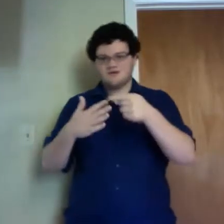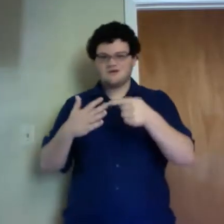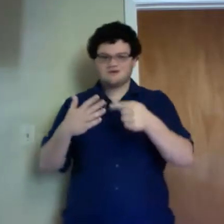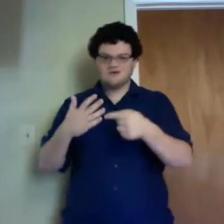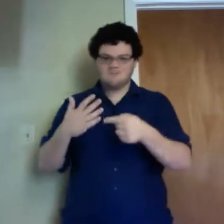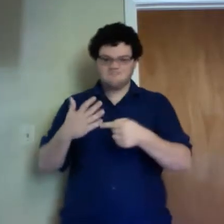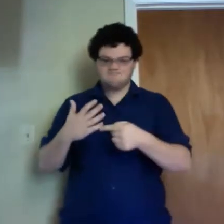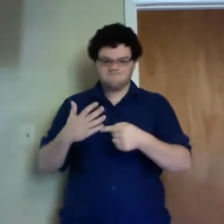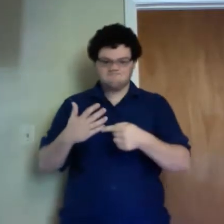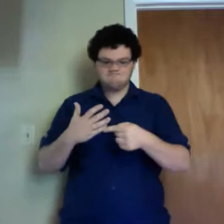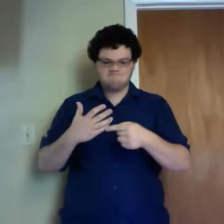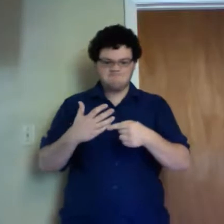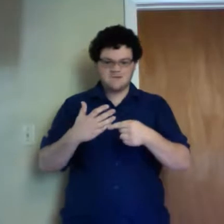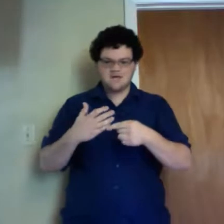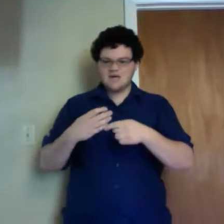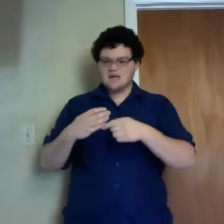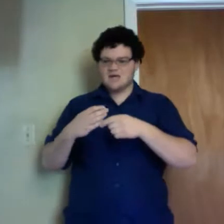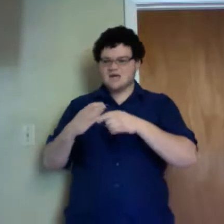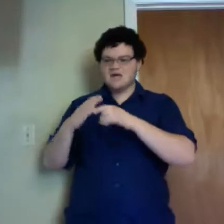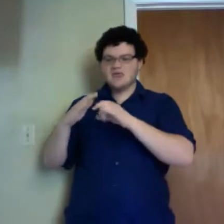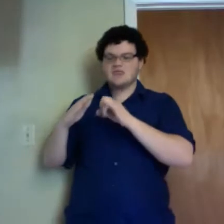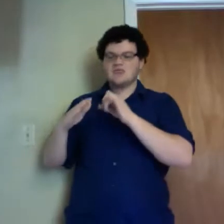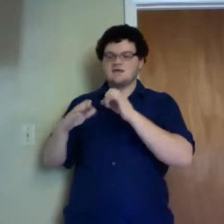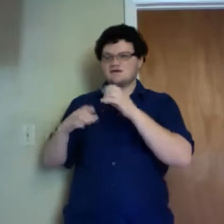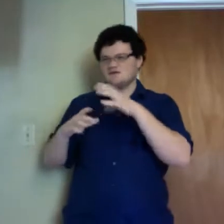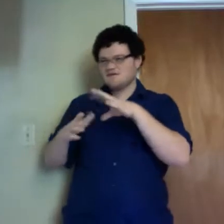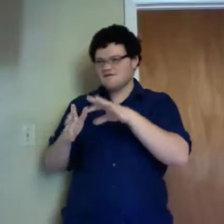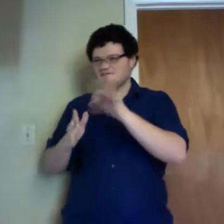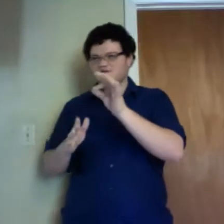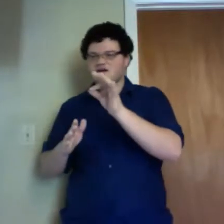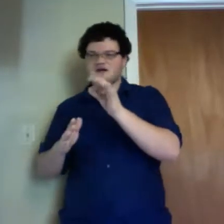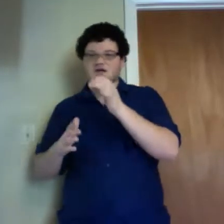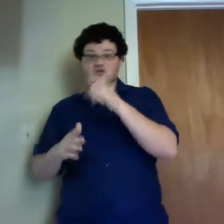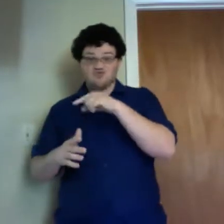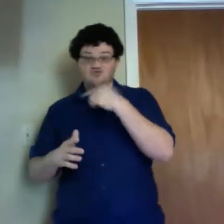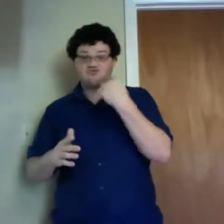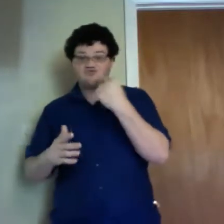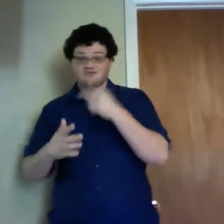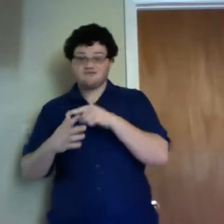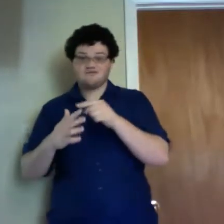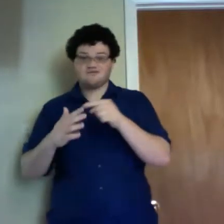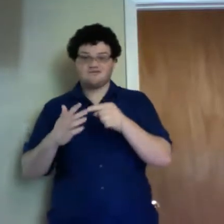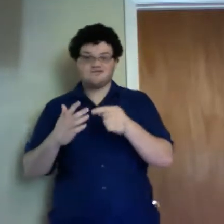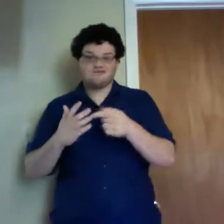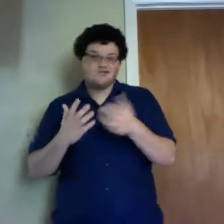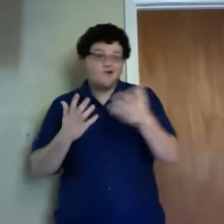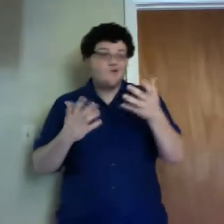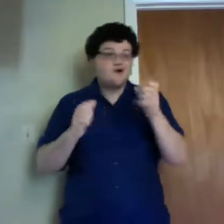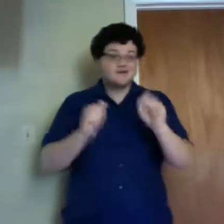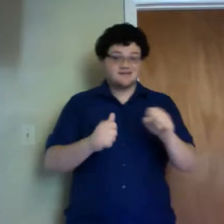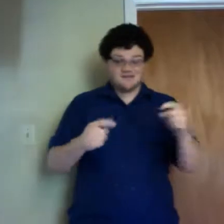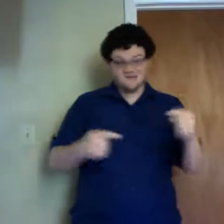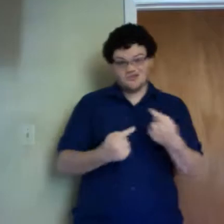task, identify what part may cause injury to those doing the work or to anyone else nearby. Document the